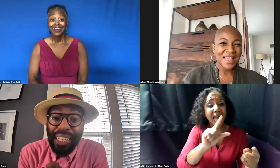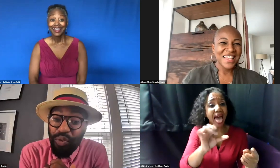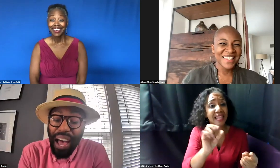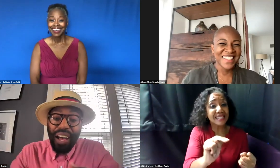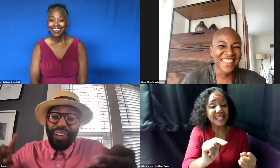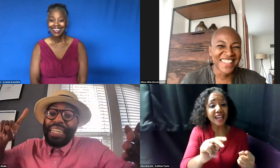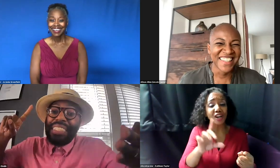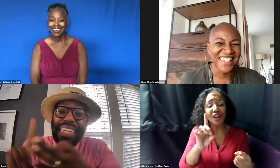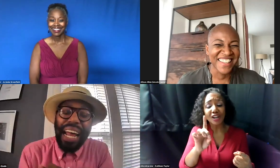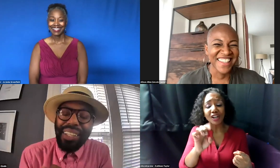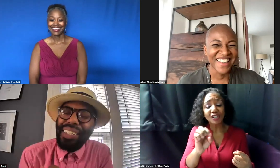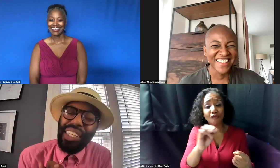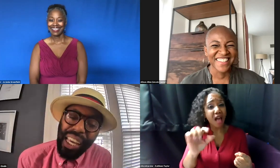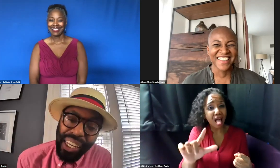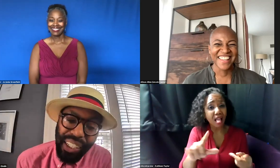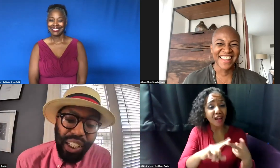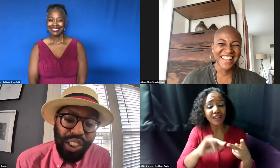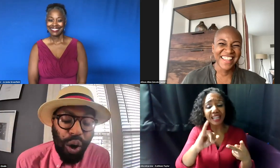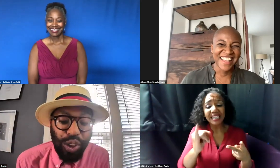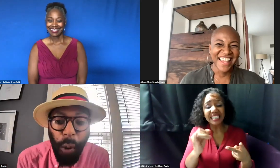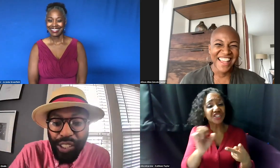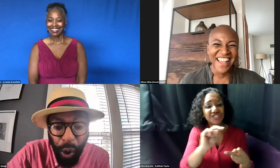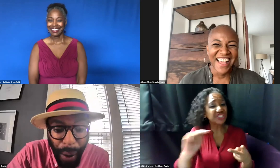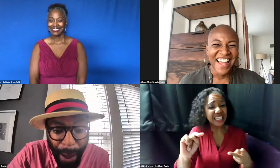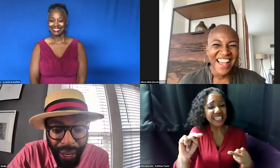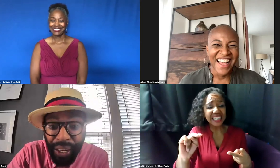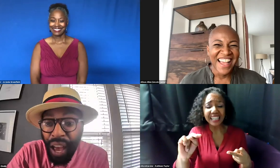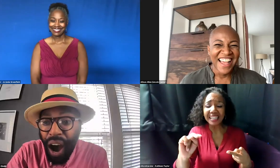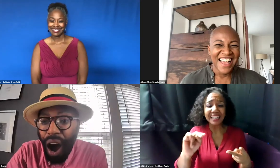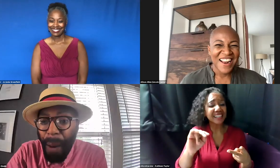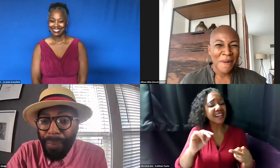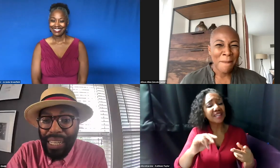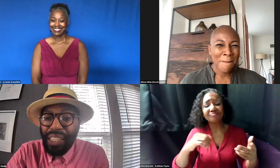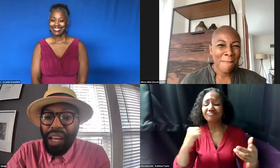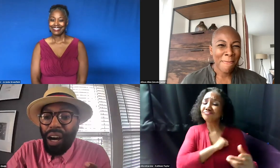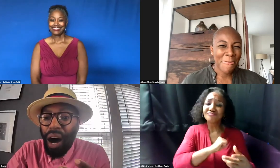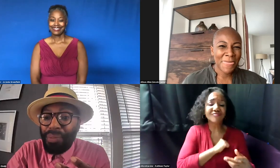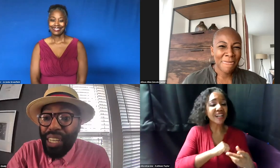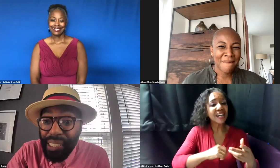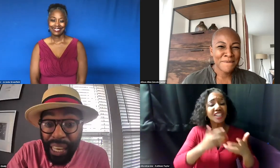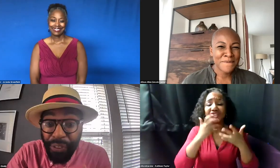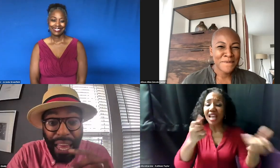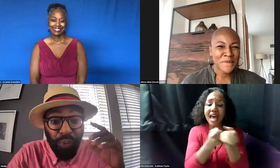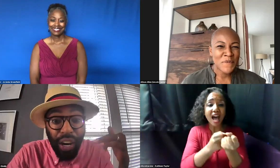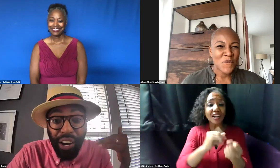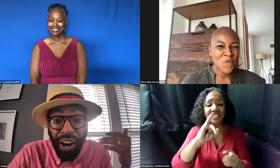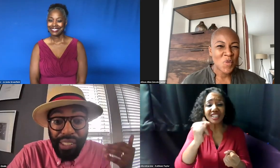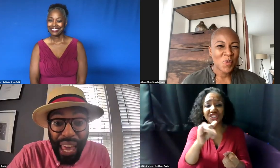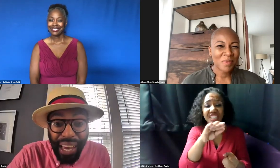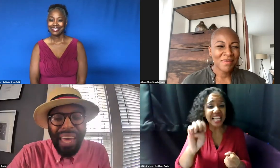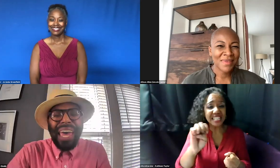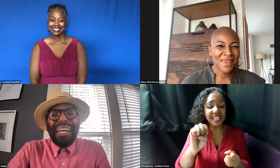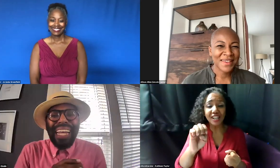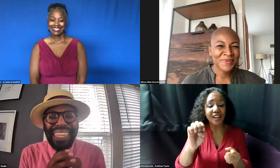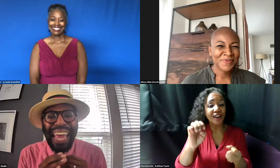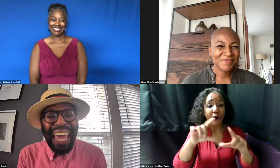Shout out to Darrell. Shout out to Jean. Jean is so dope and so popping. Shout out to Jesse for like working on our